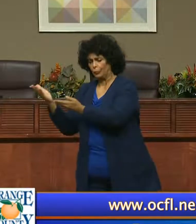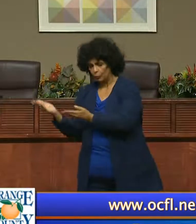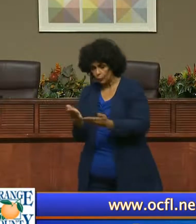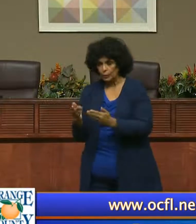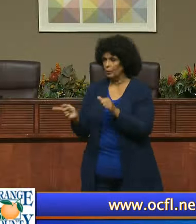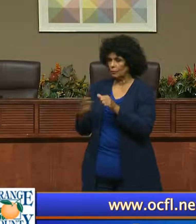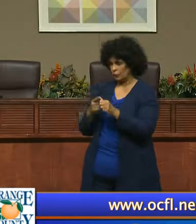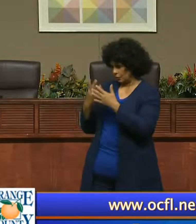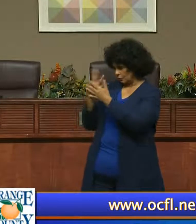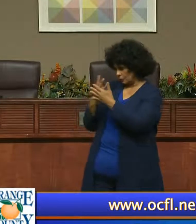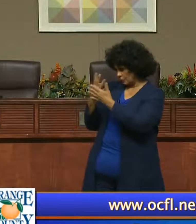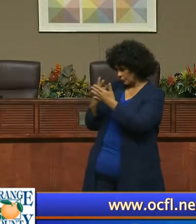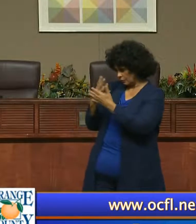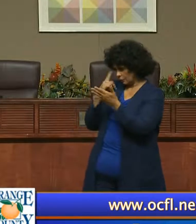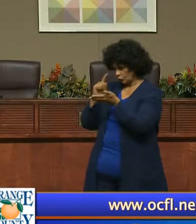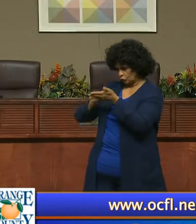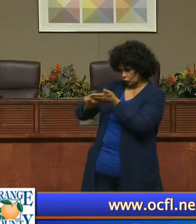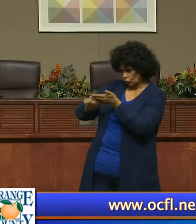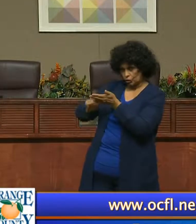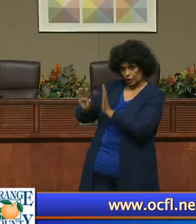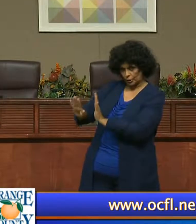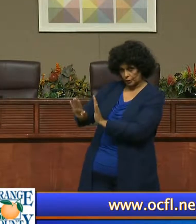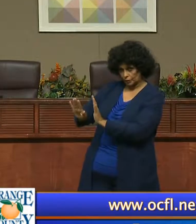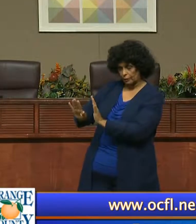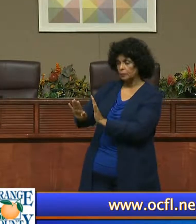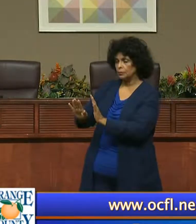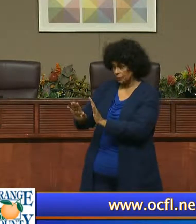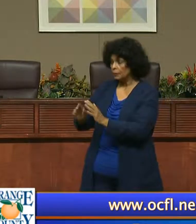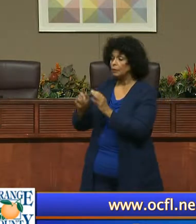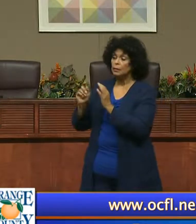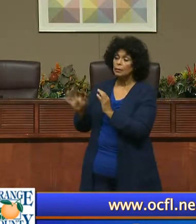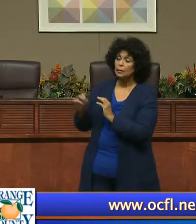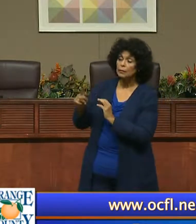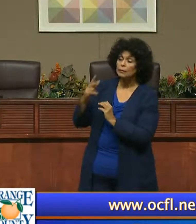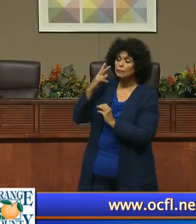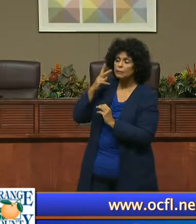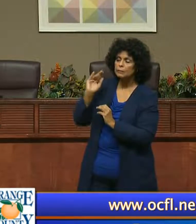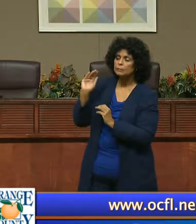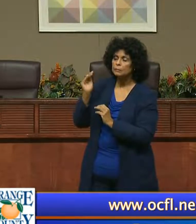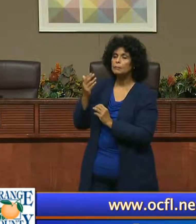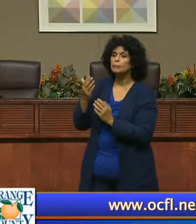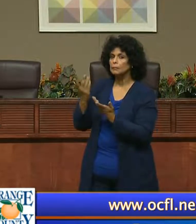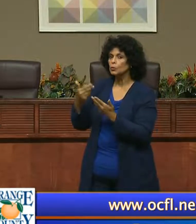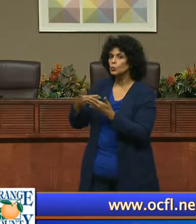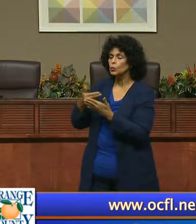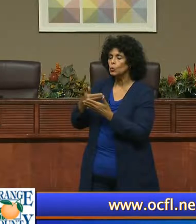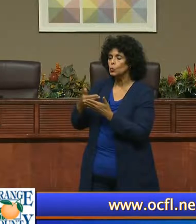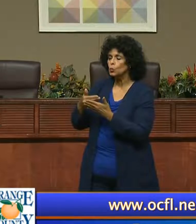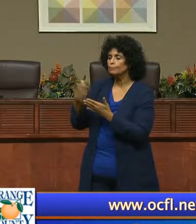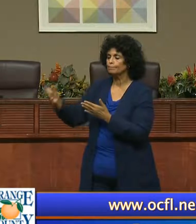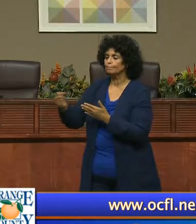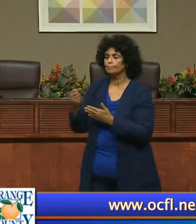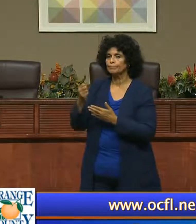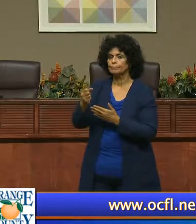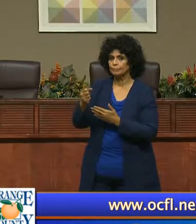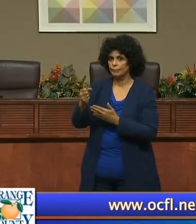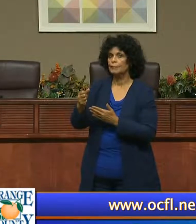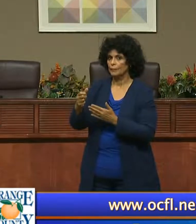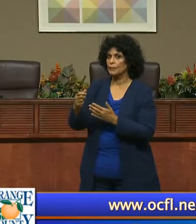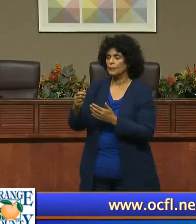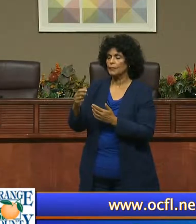Symptomatic inmates are immediately placed in a medically isolated cell. New